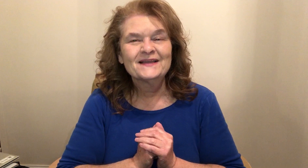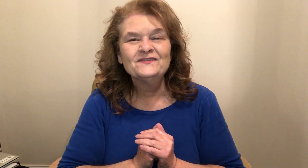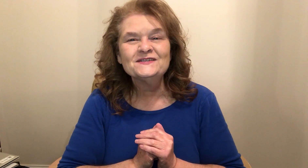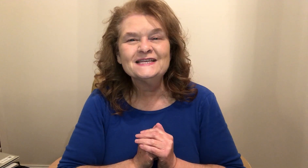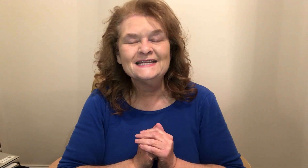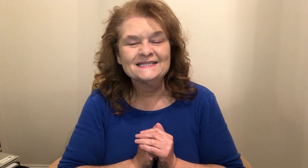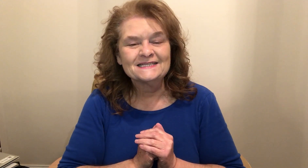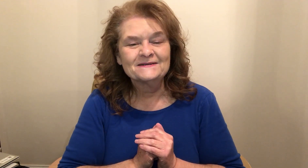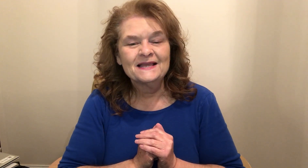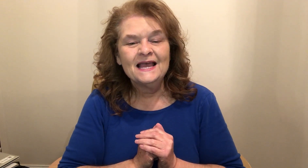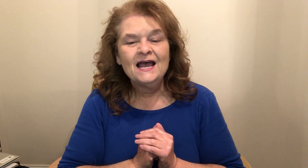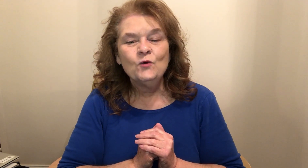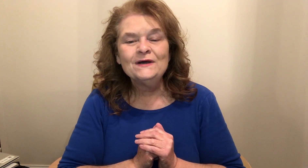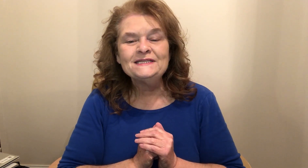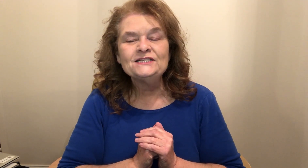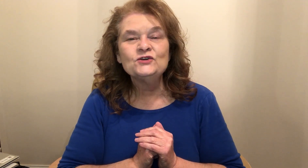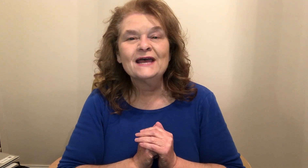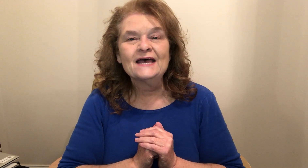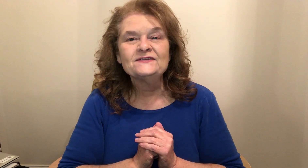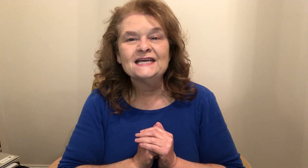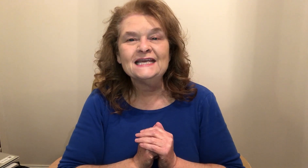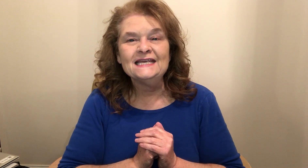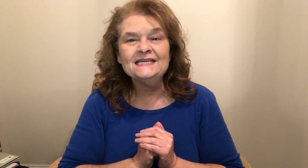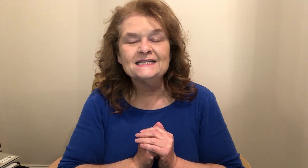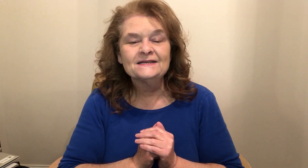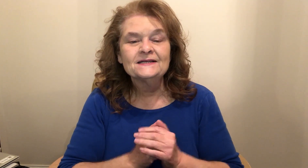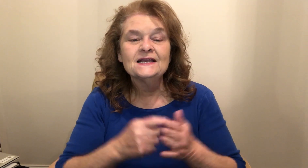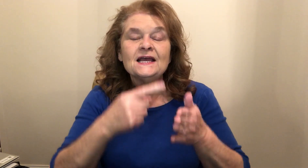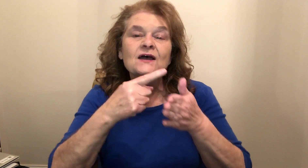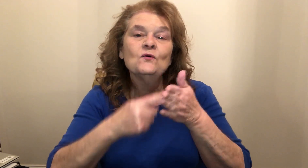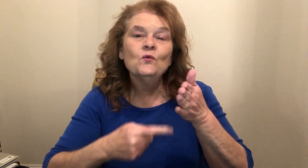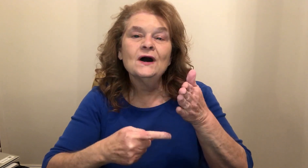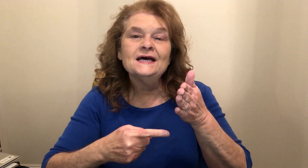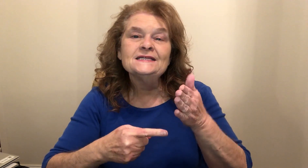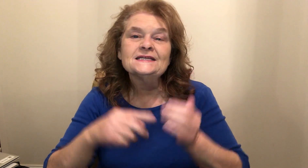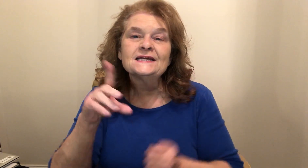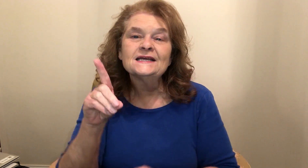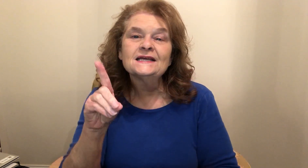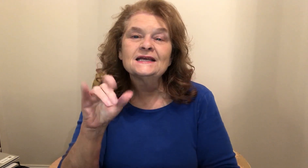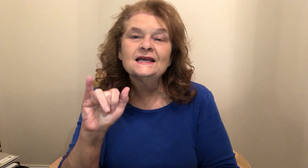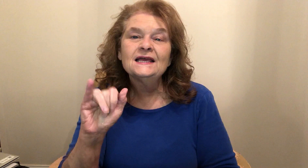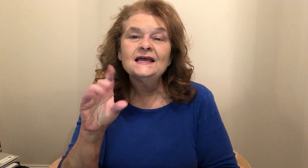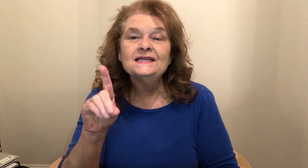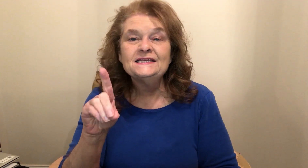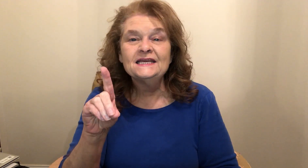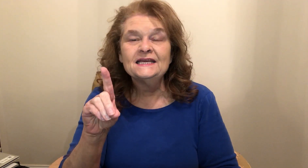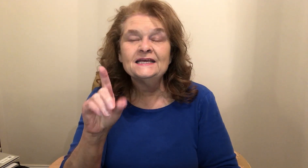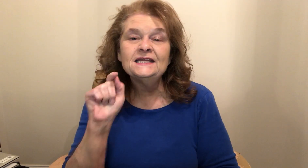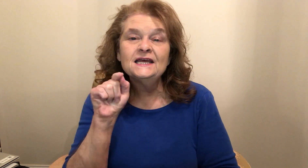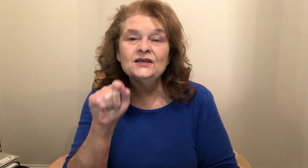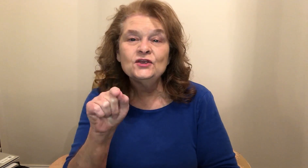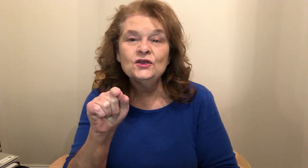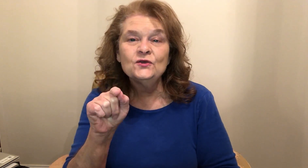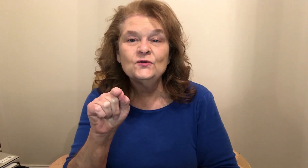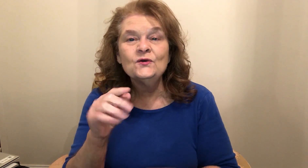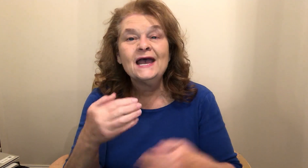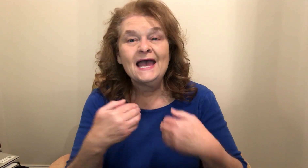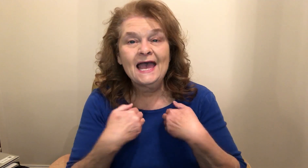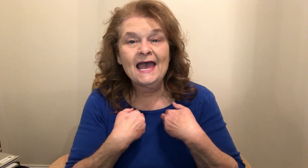First sentence. What did you have to eat? What did you